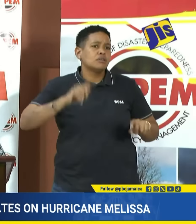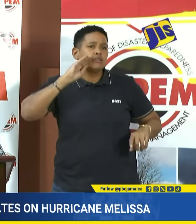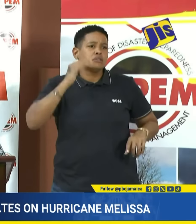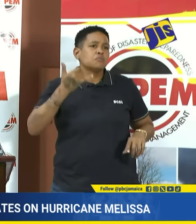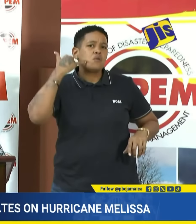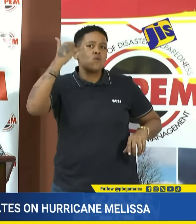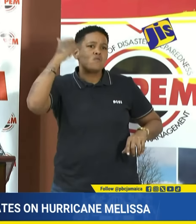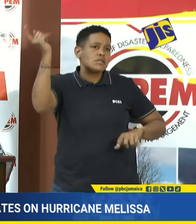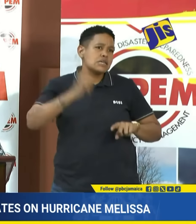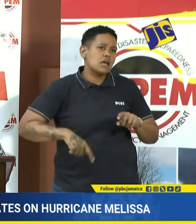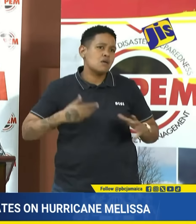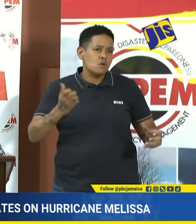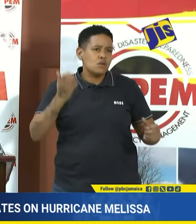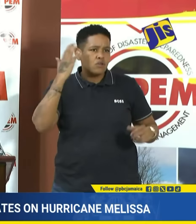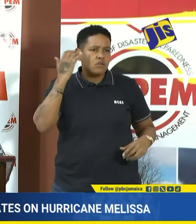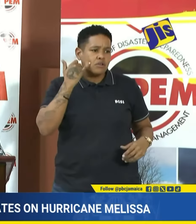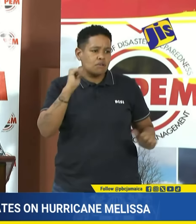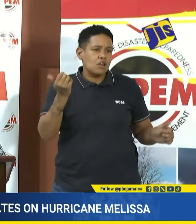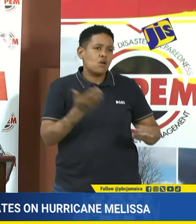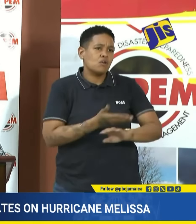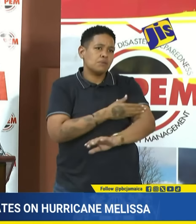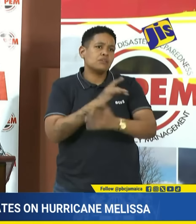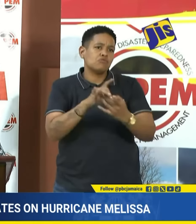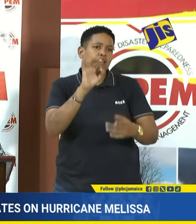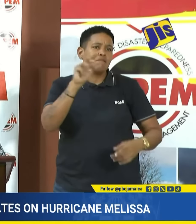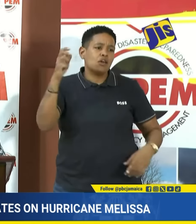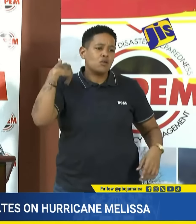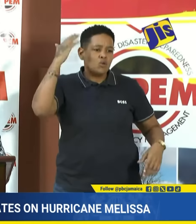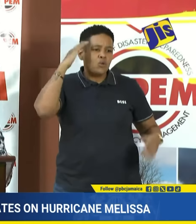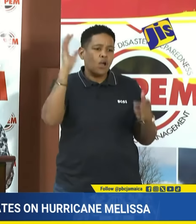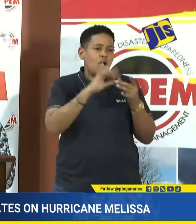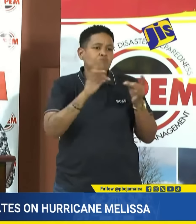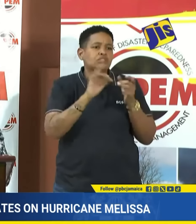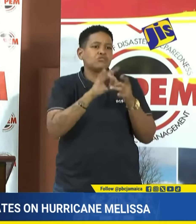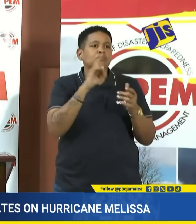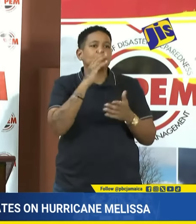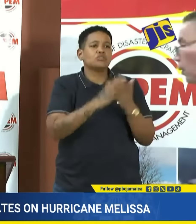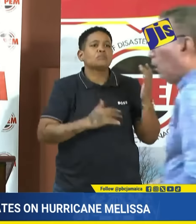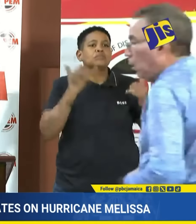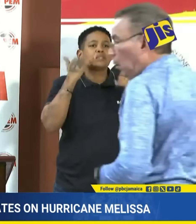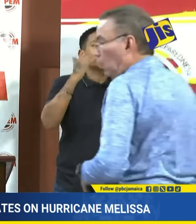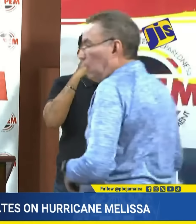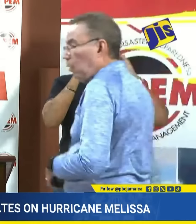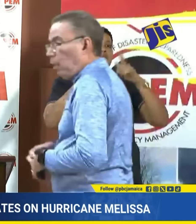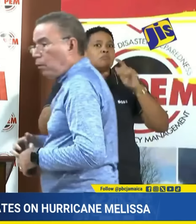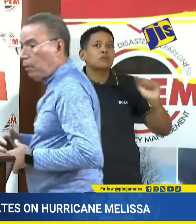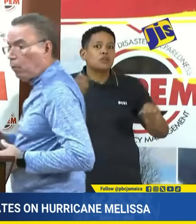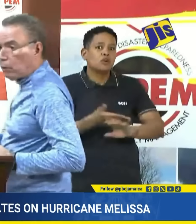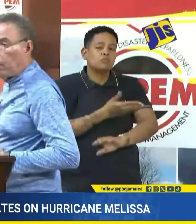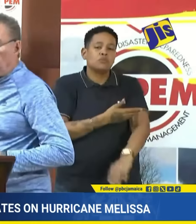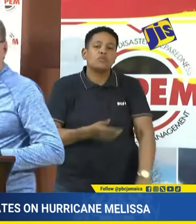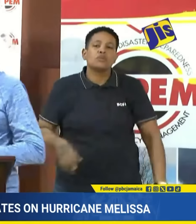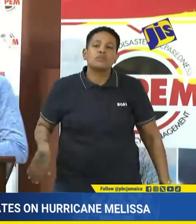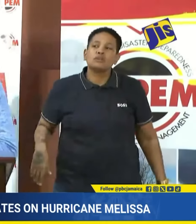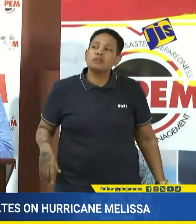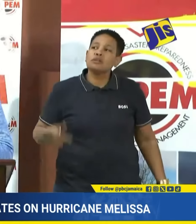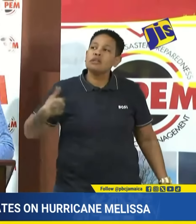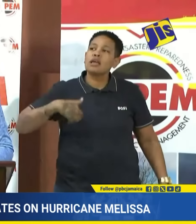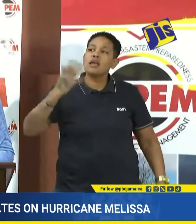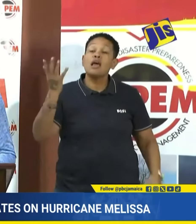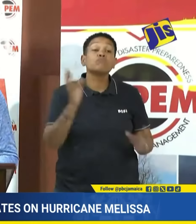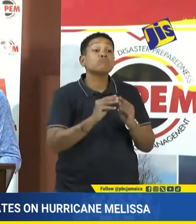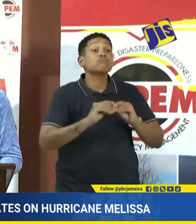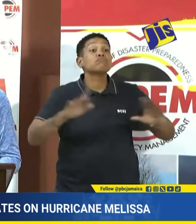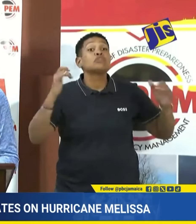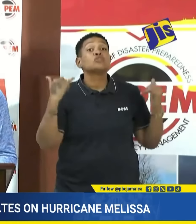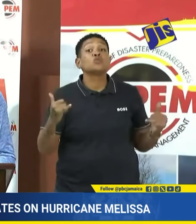seemingly make calls. I just wanted to know if you have any update. I know that there was a press conference with some of the telcos, but any update? There was a press conference today.